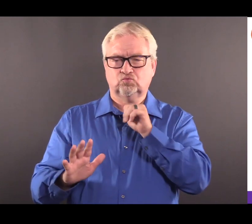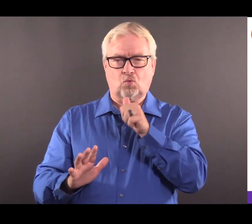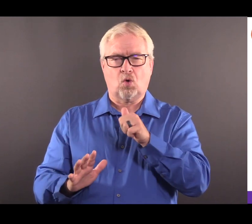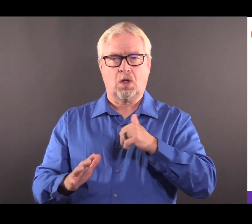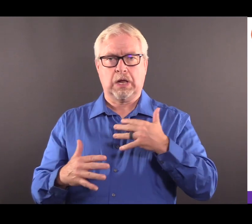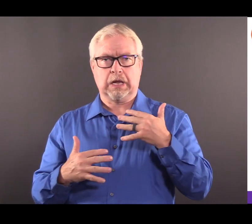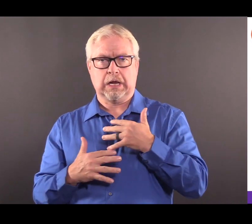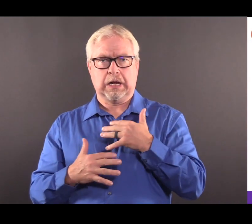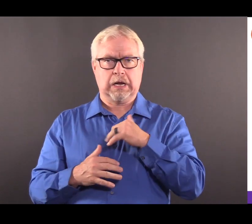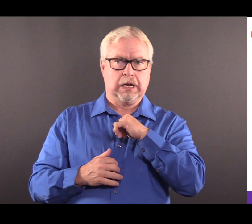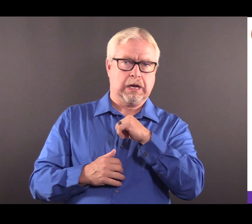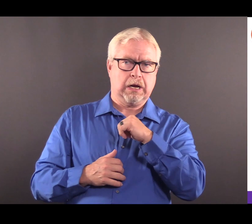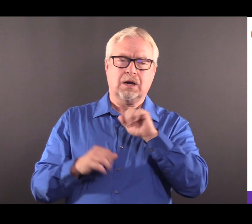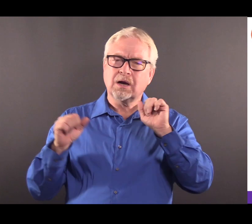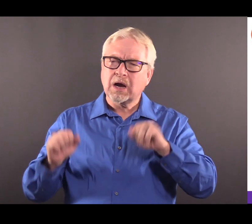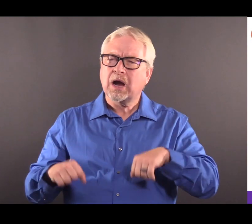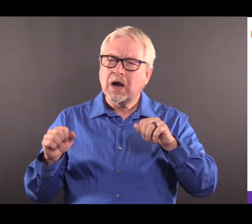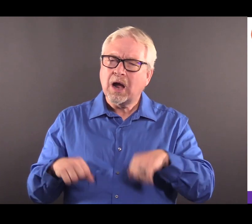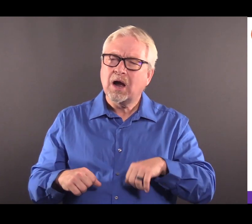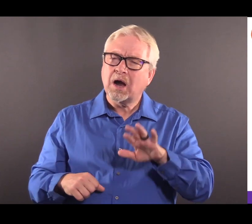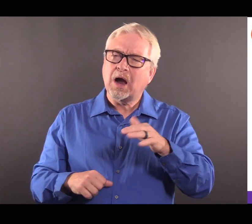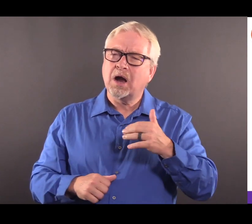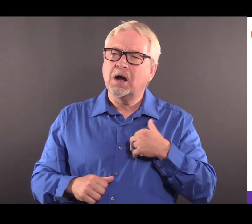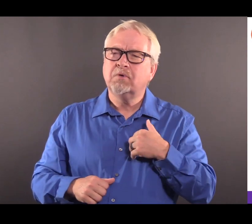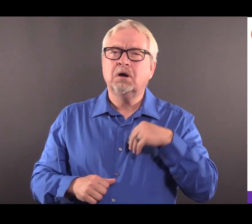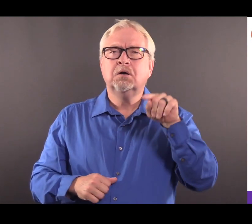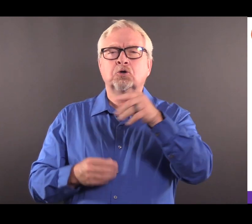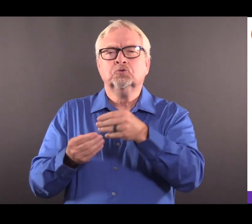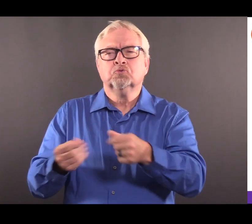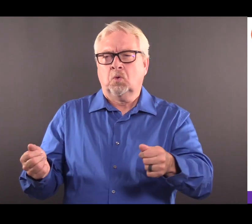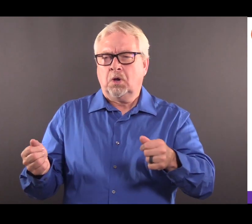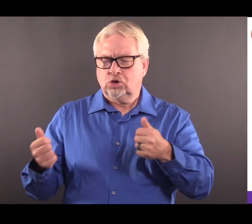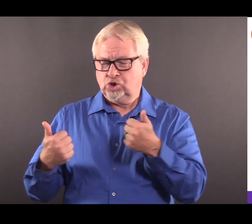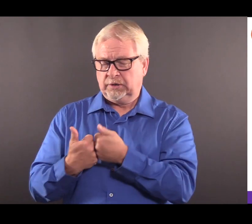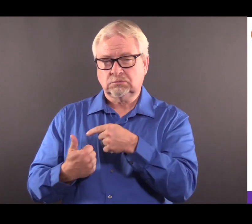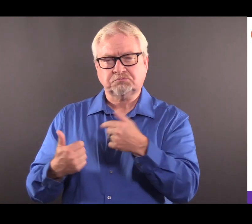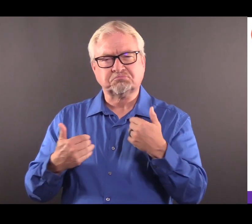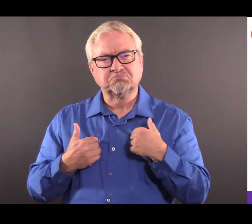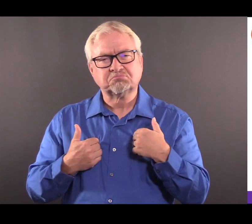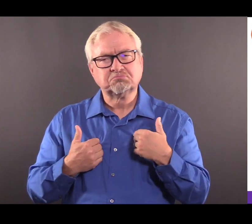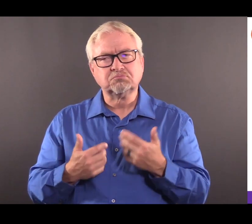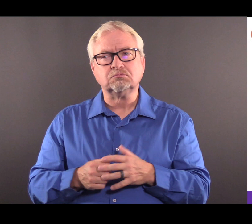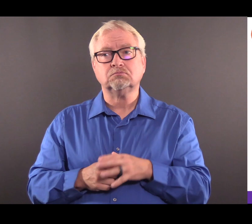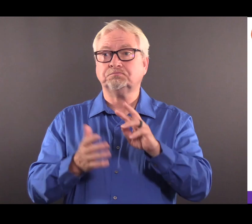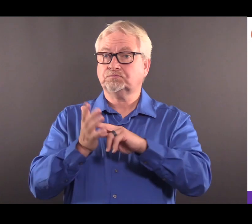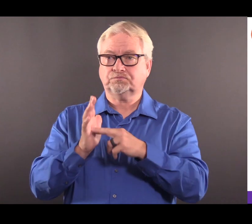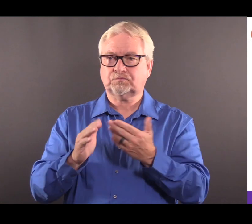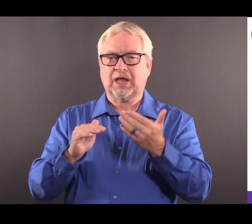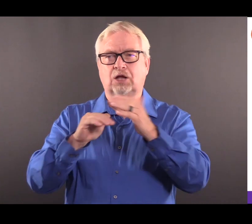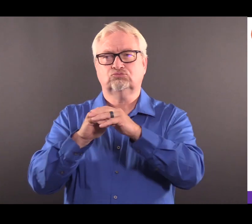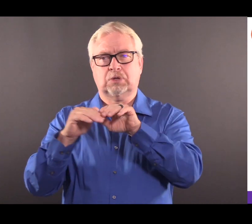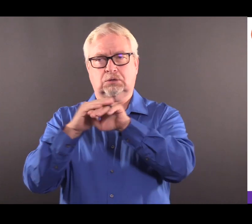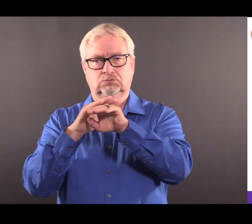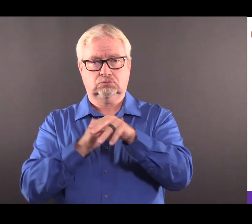Don't be intimidated, though. There are ways to prevent or alleviate these challenges and